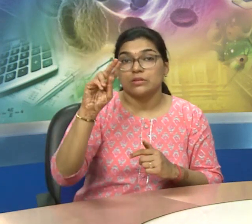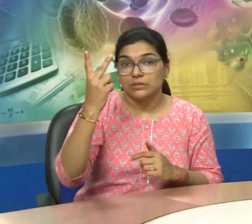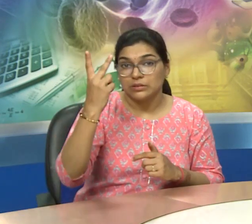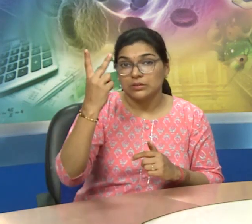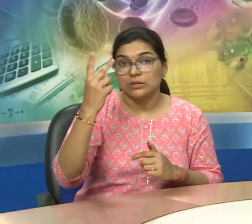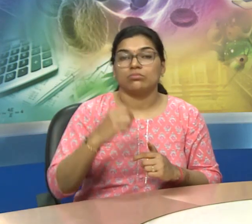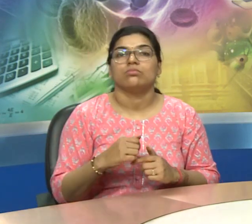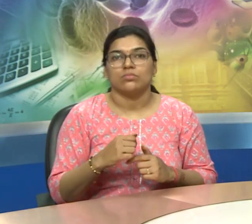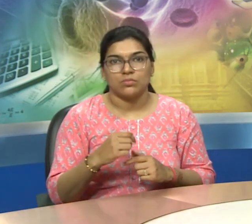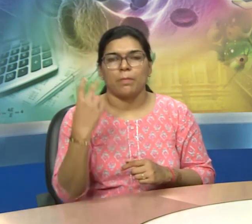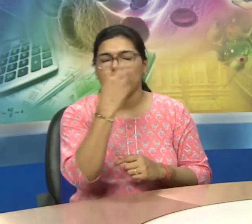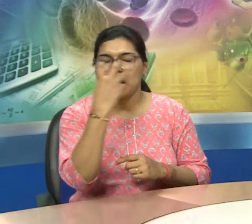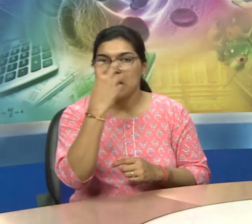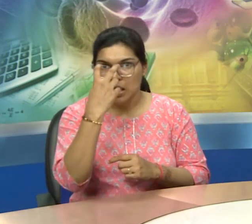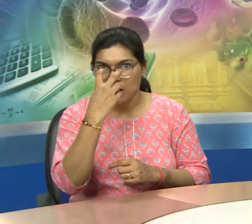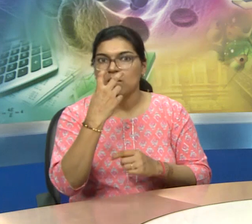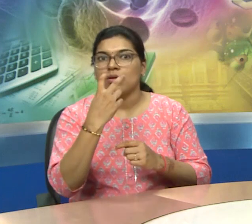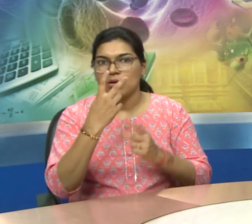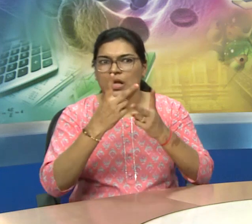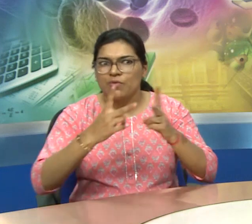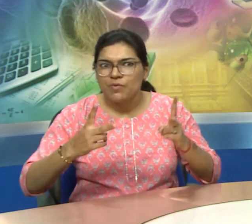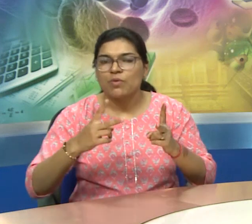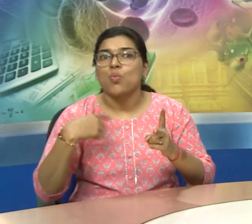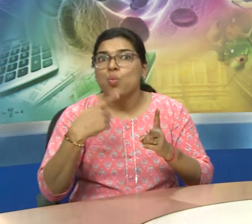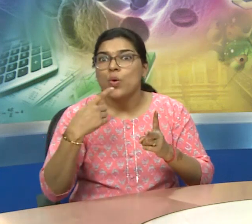The second subtype is the Braille collection. This is for the visually impaired.